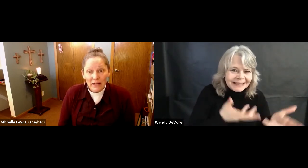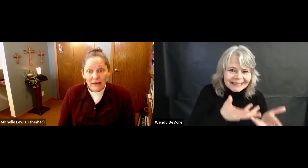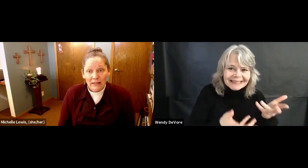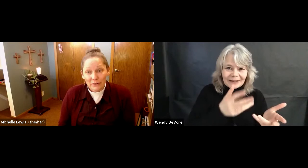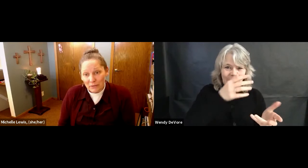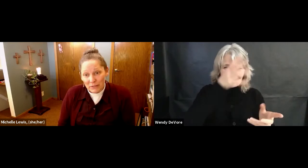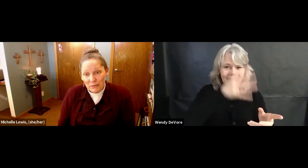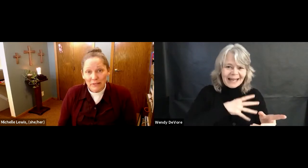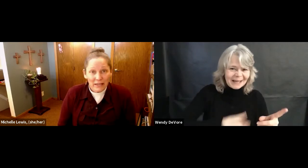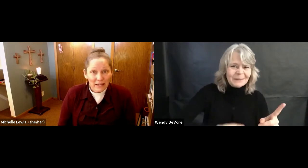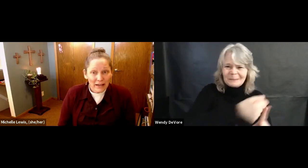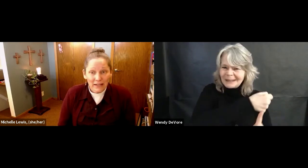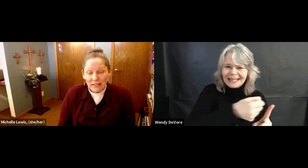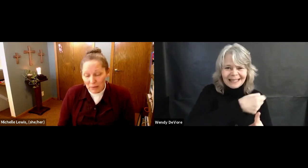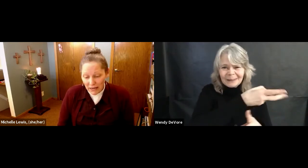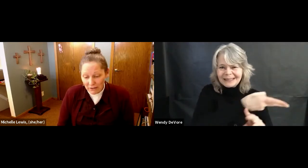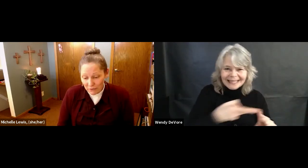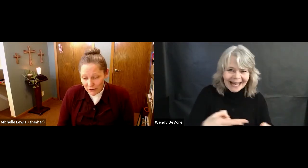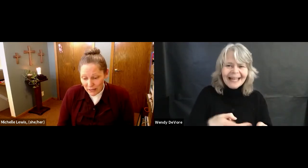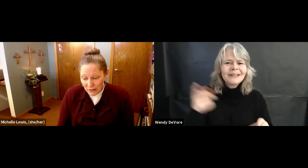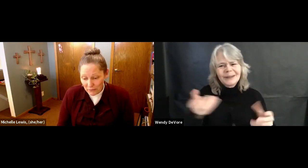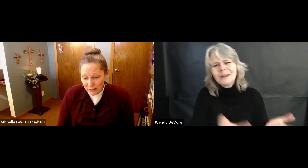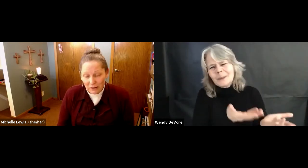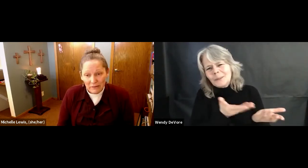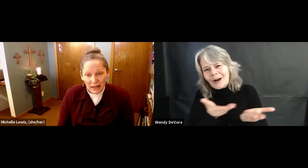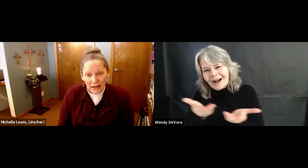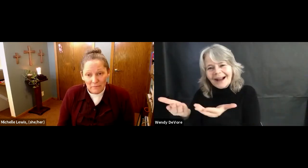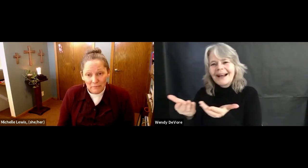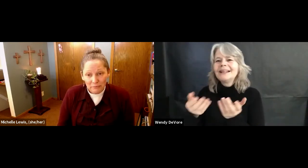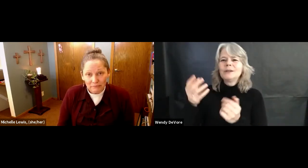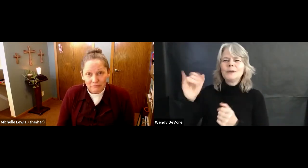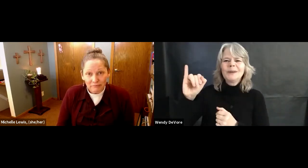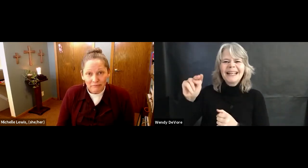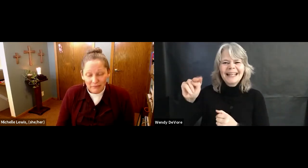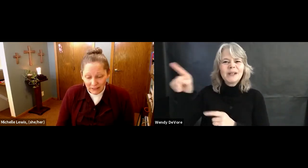he took him to an inn, and he paid for him and all of that.